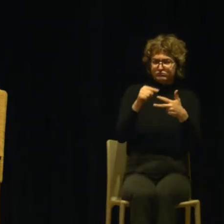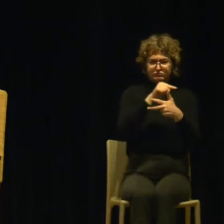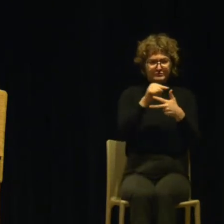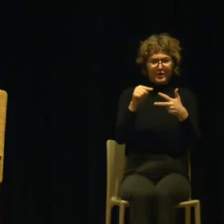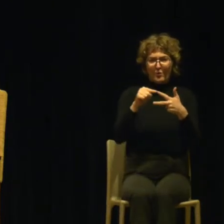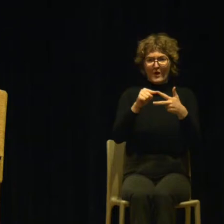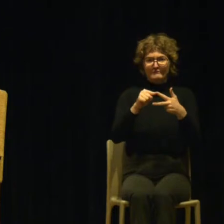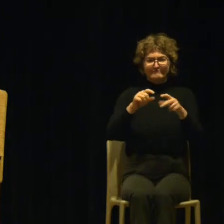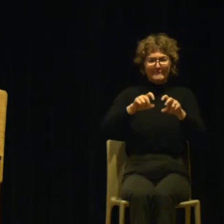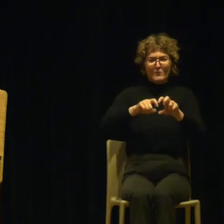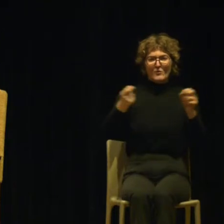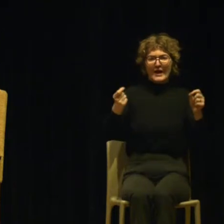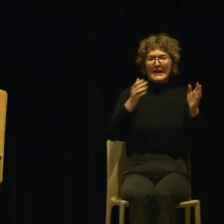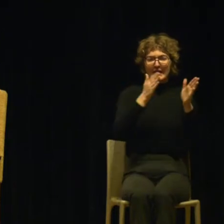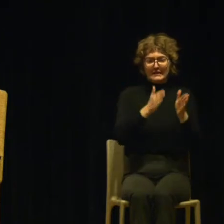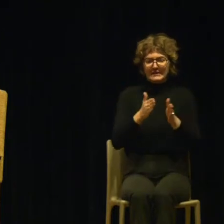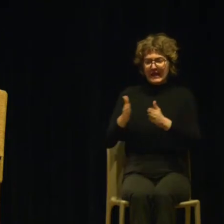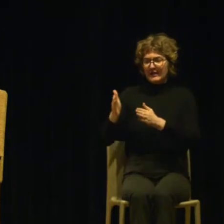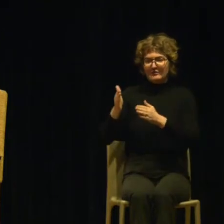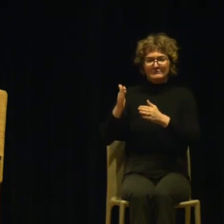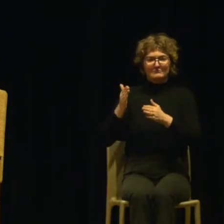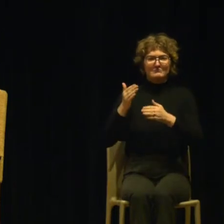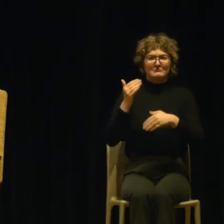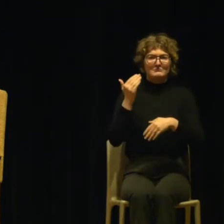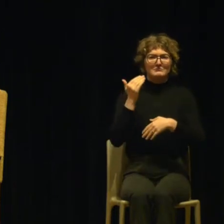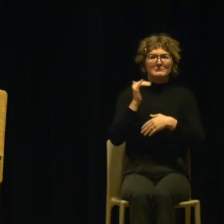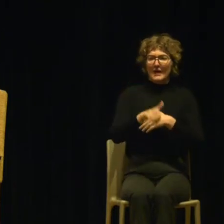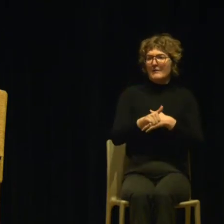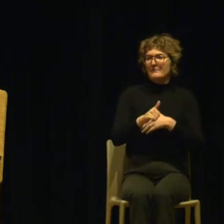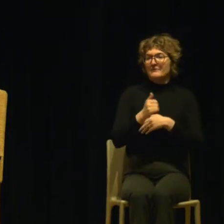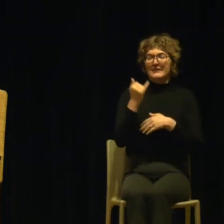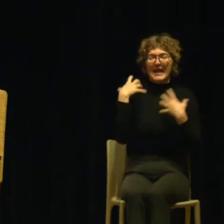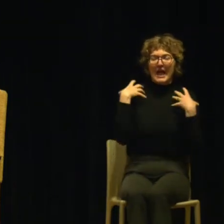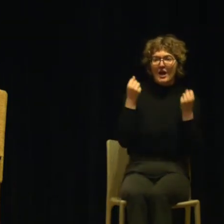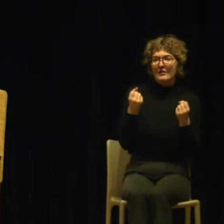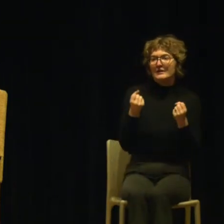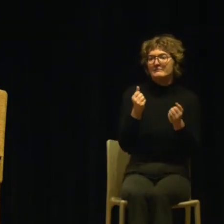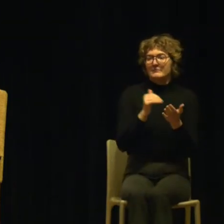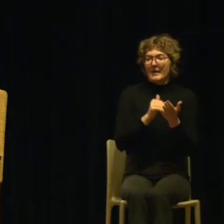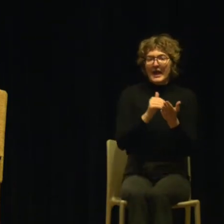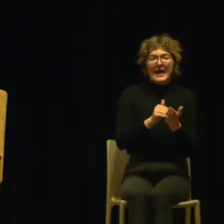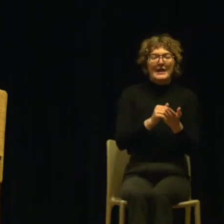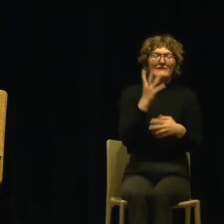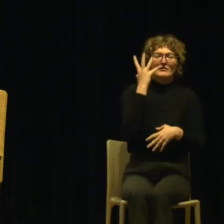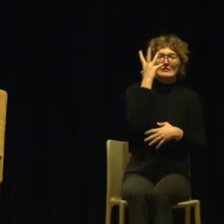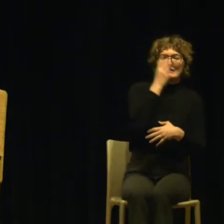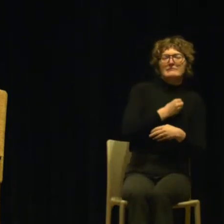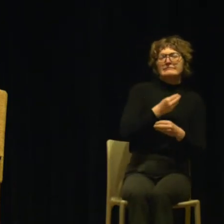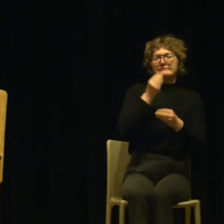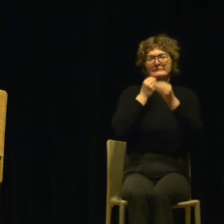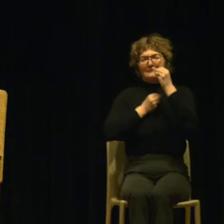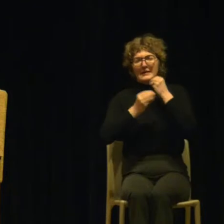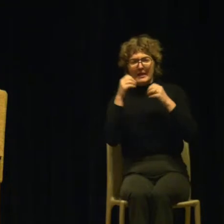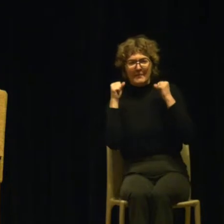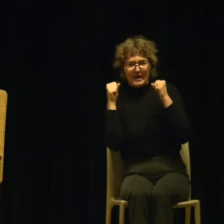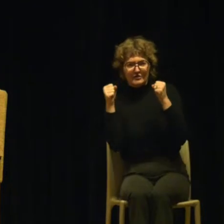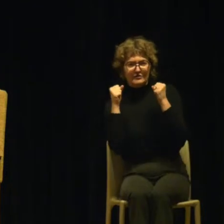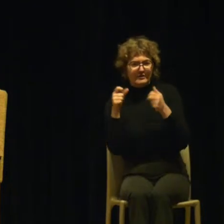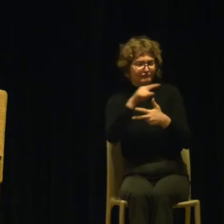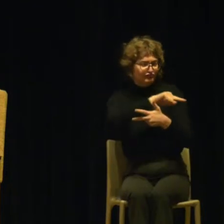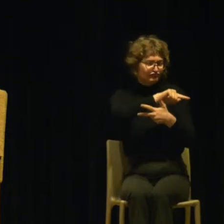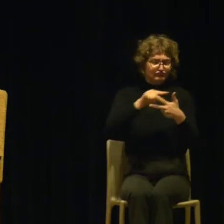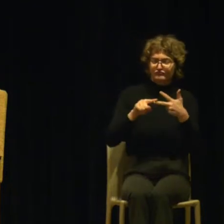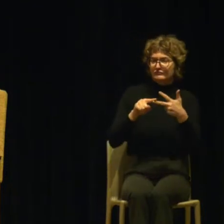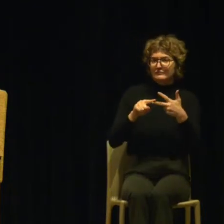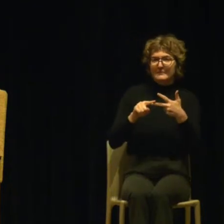that cycle. And these healthy behaviors that I ask you to do, eat, sleep, get exercise, just if you did those three